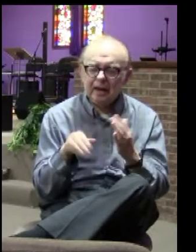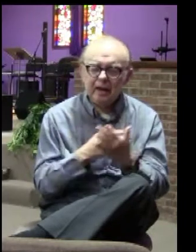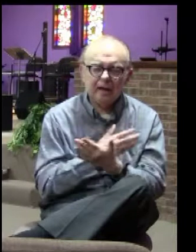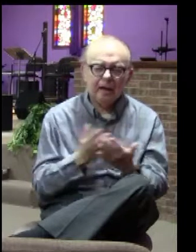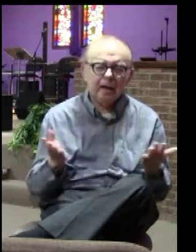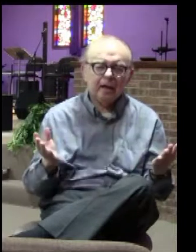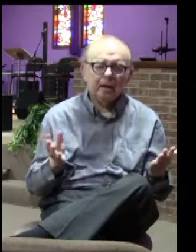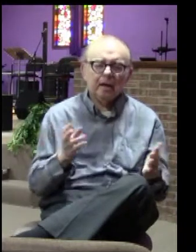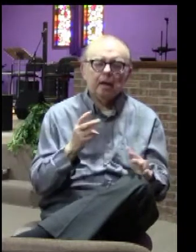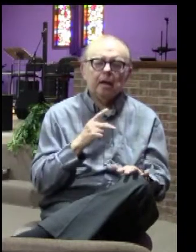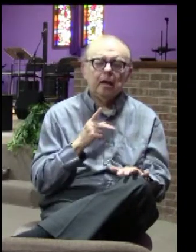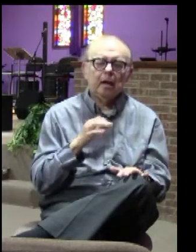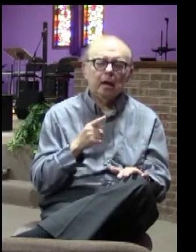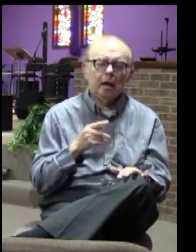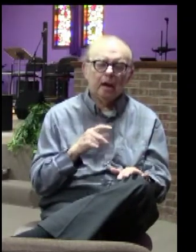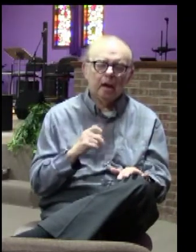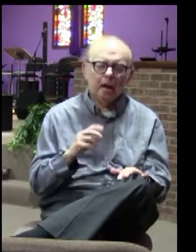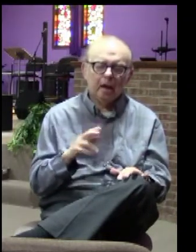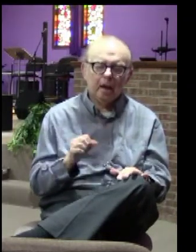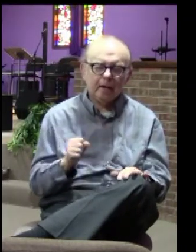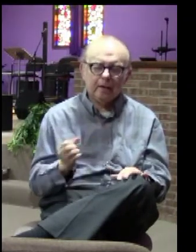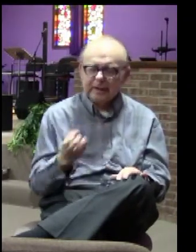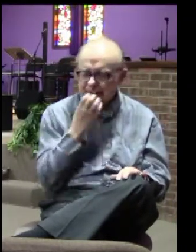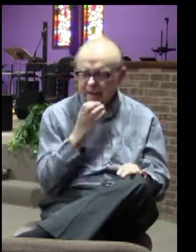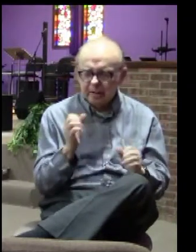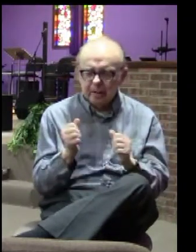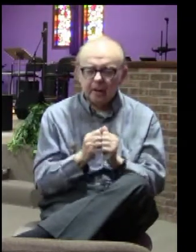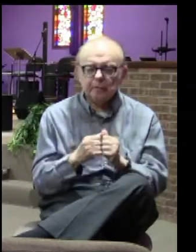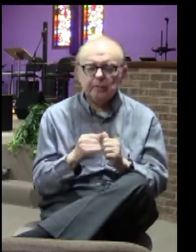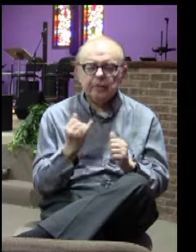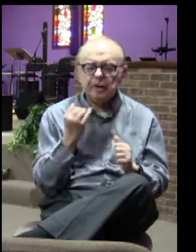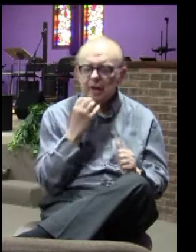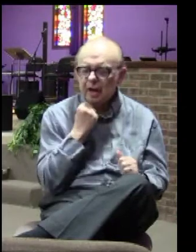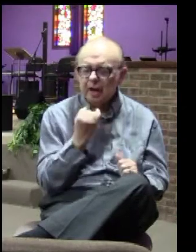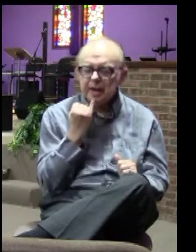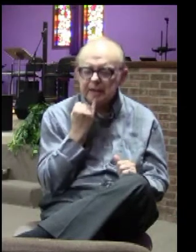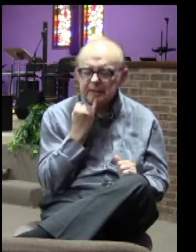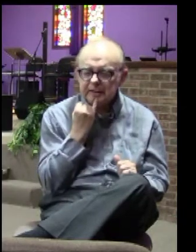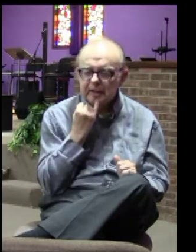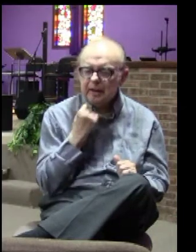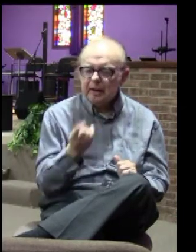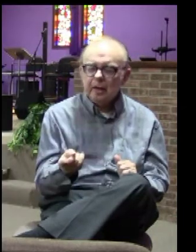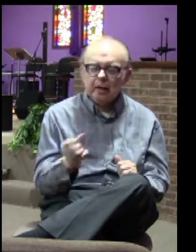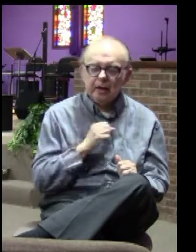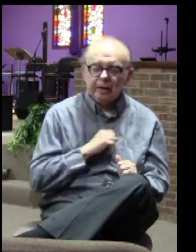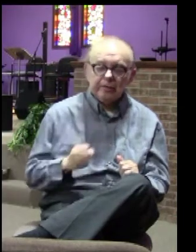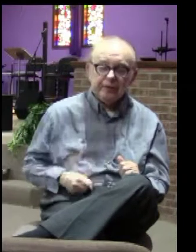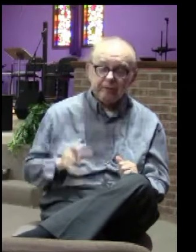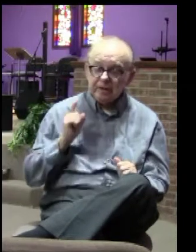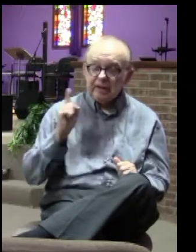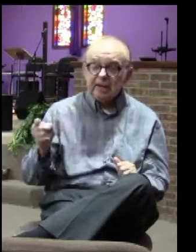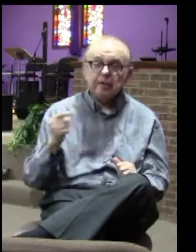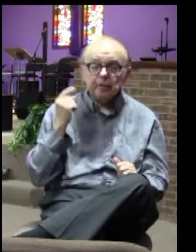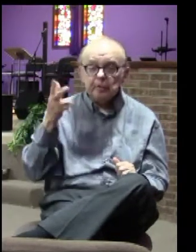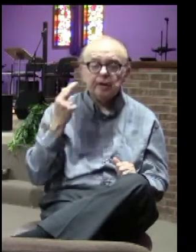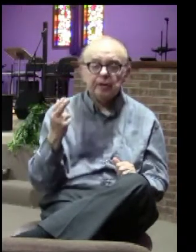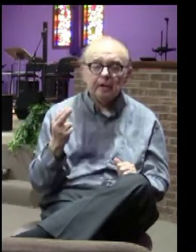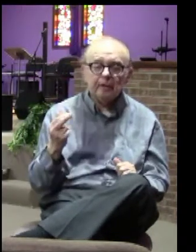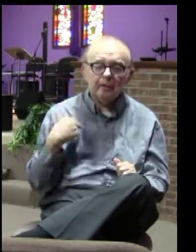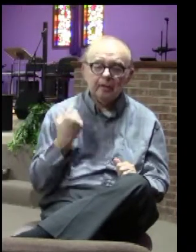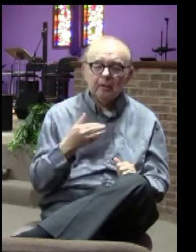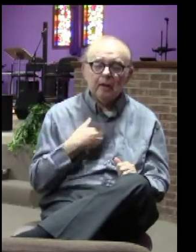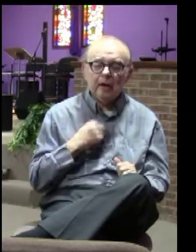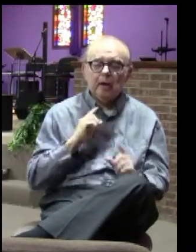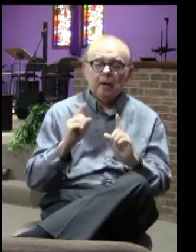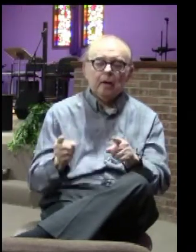this, the Philistines, they began to get really angry with the Israelites and saying, it's because of him that we're having